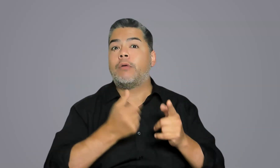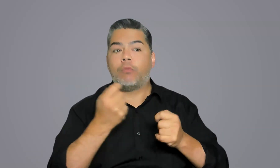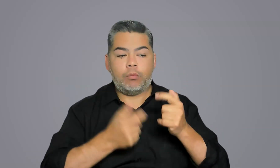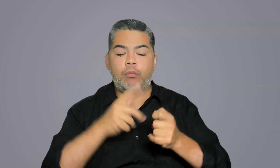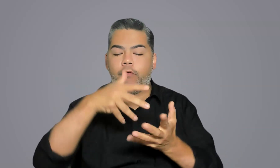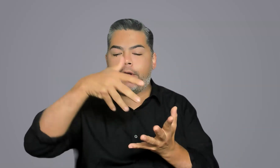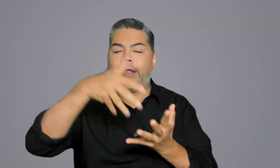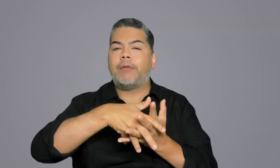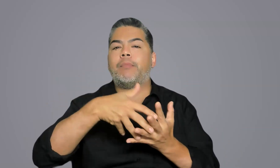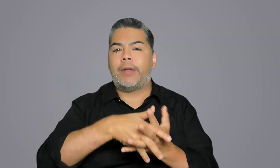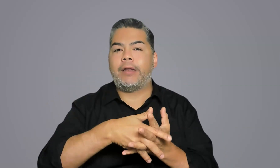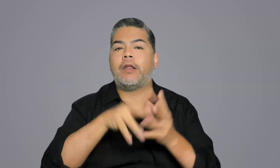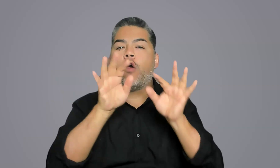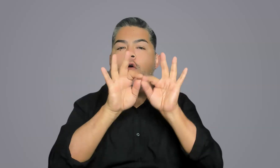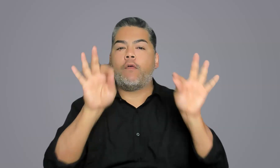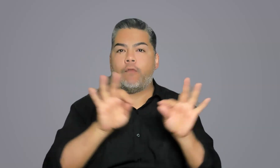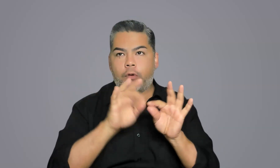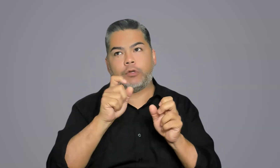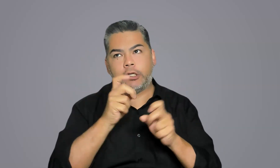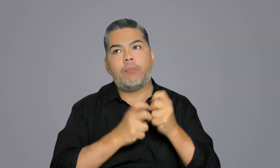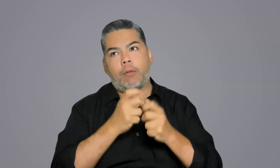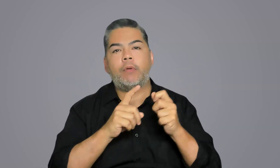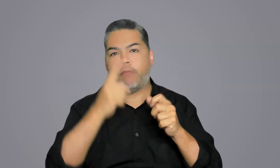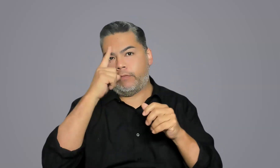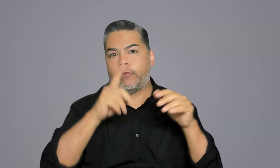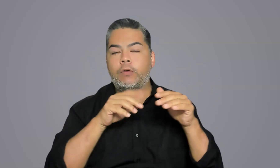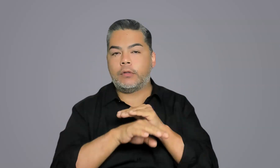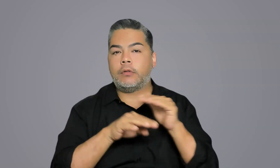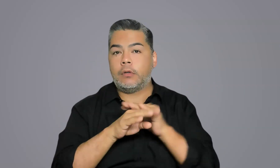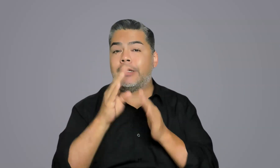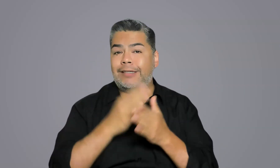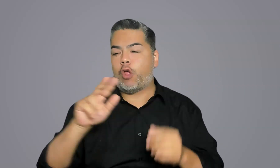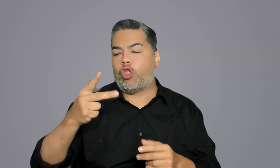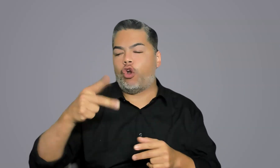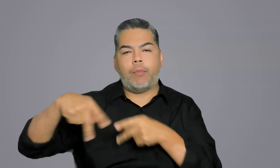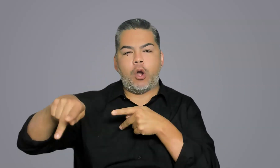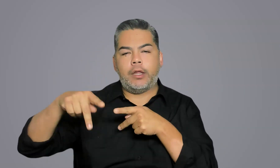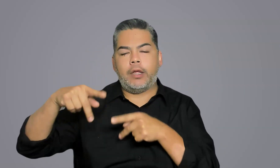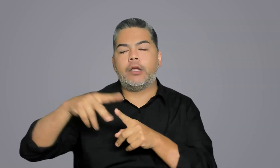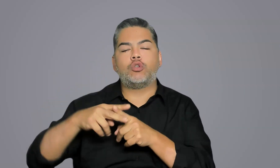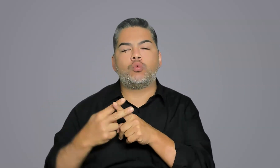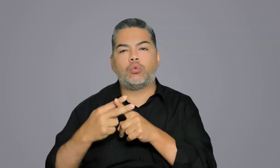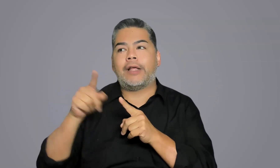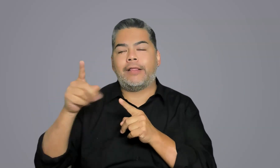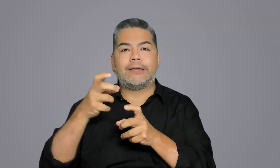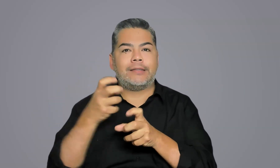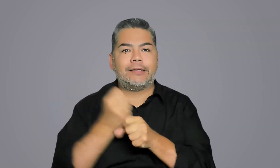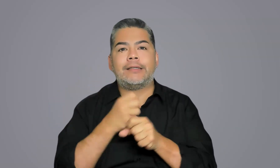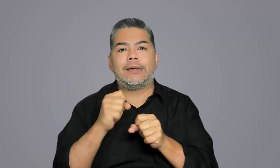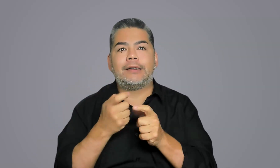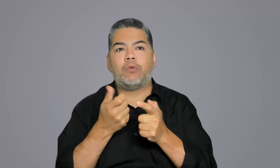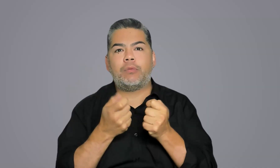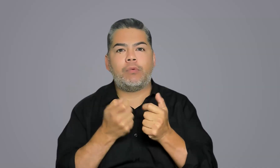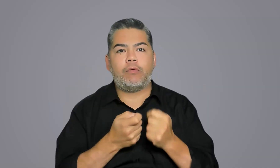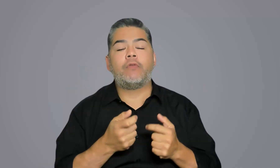cause problems for accessibility. And some third-party tools that compress them can remove metadata to try and